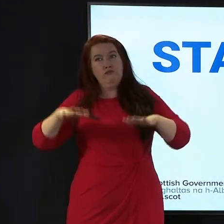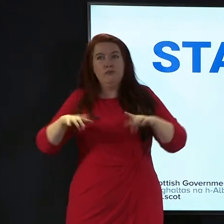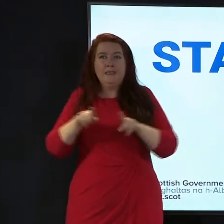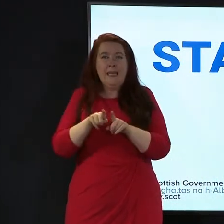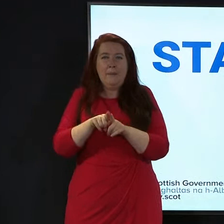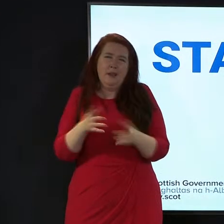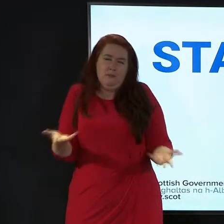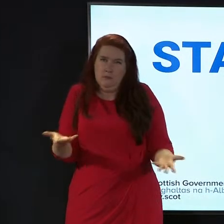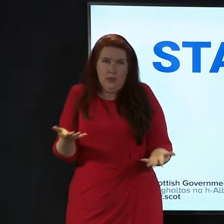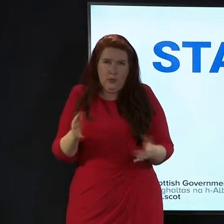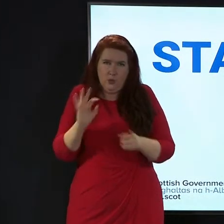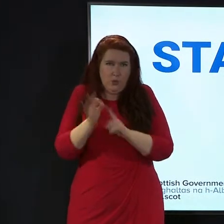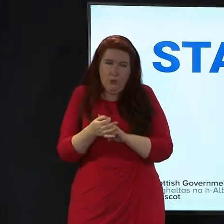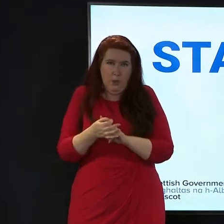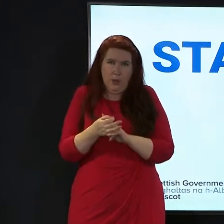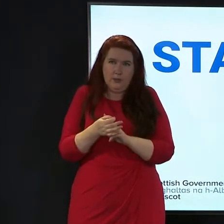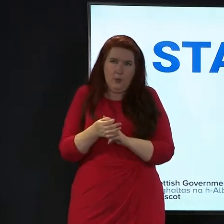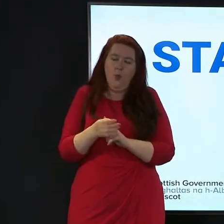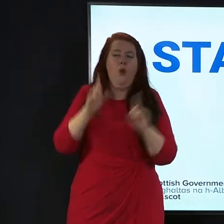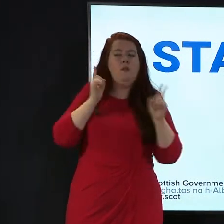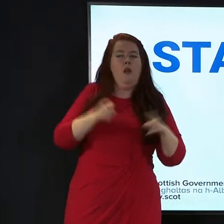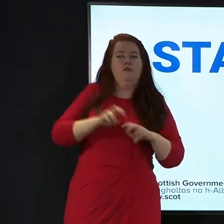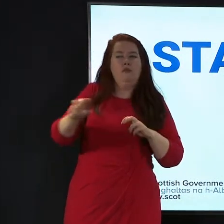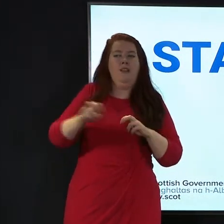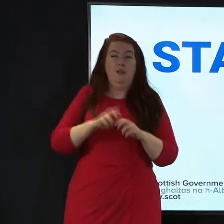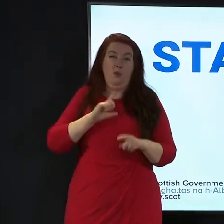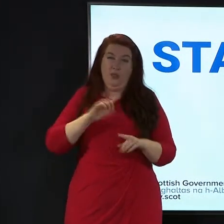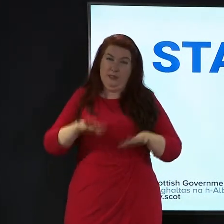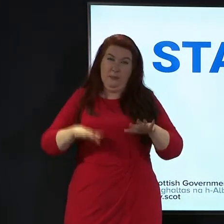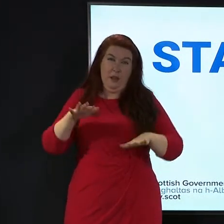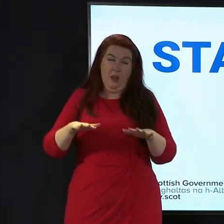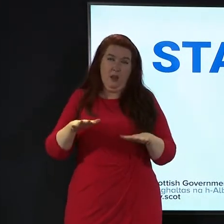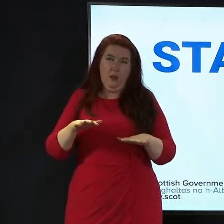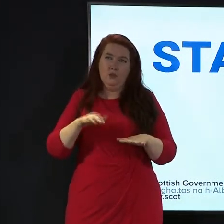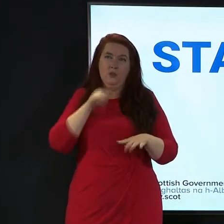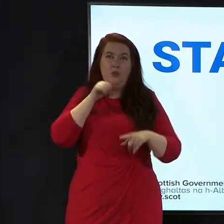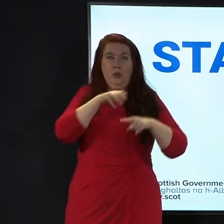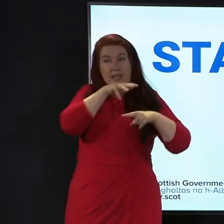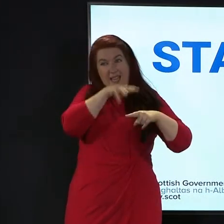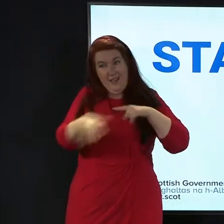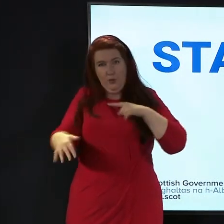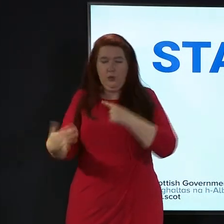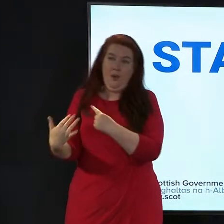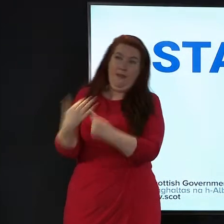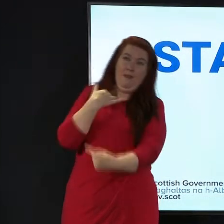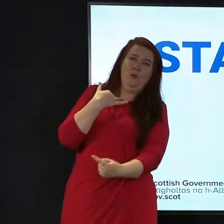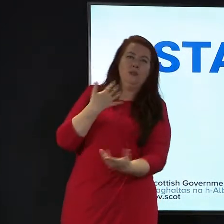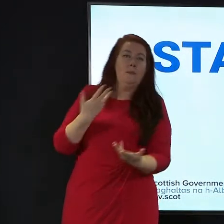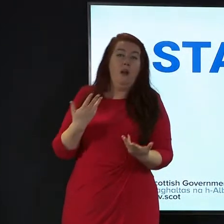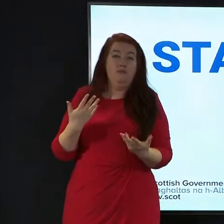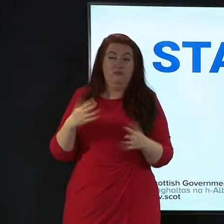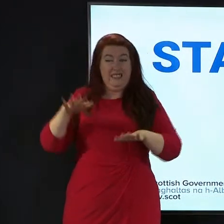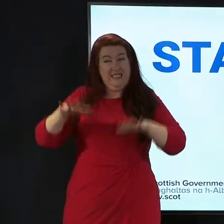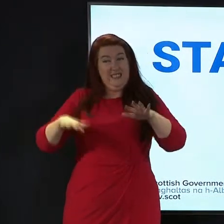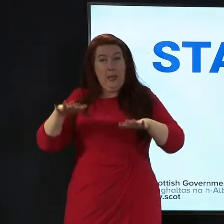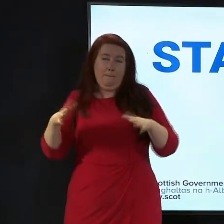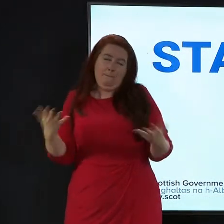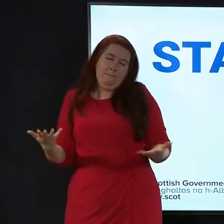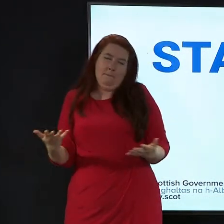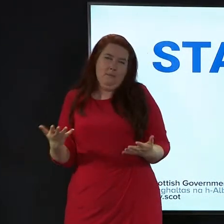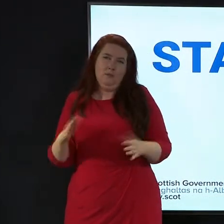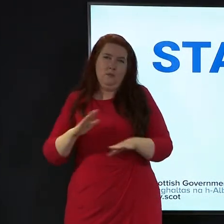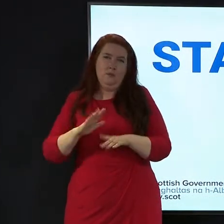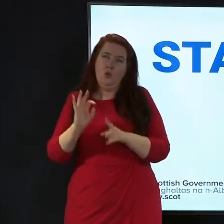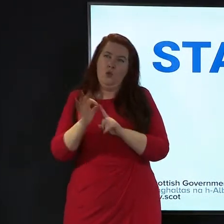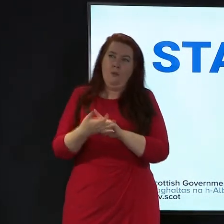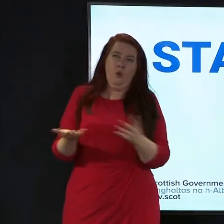travel because you've got parts of the country, or in international travel sense, different countries at the same level. So that's